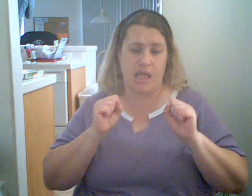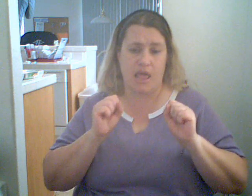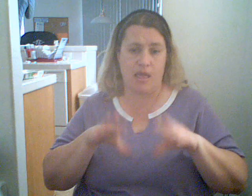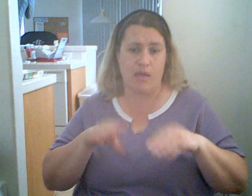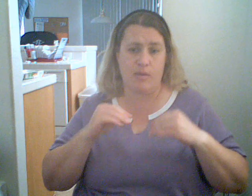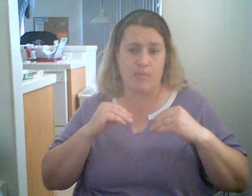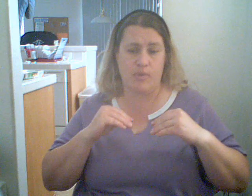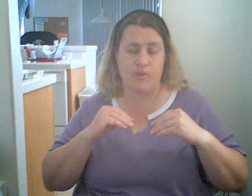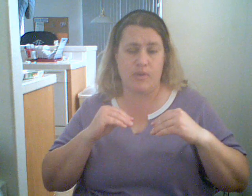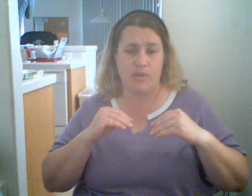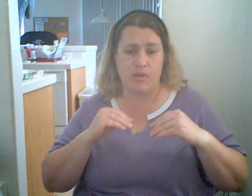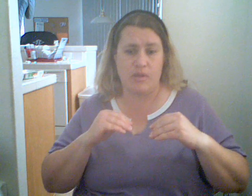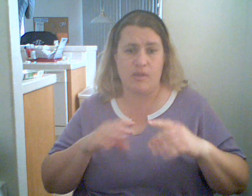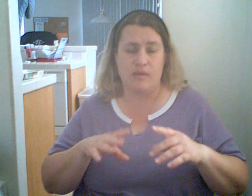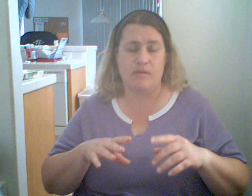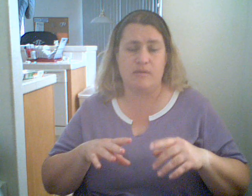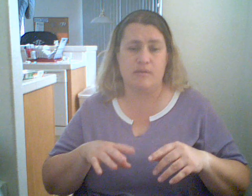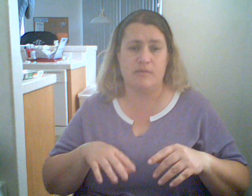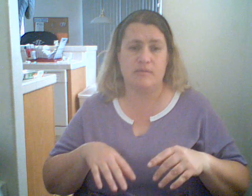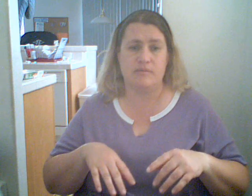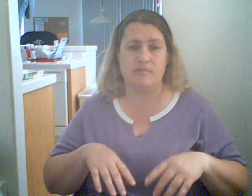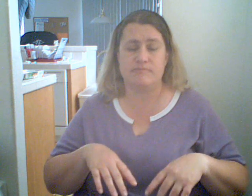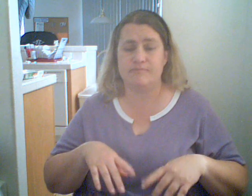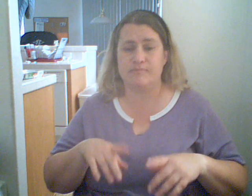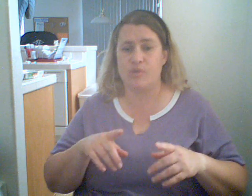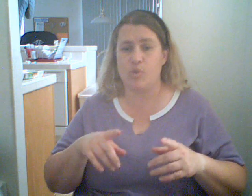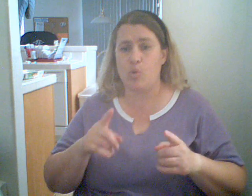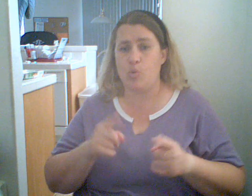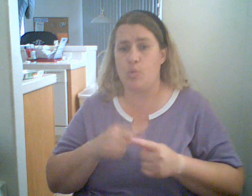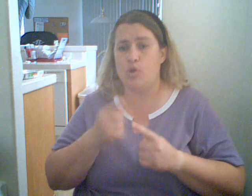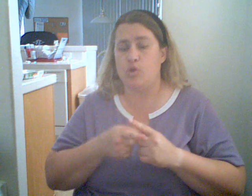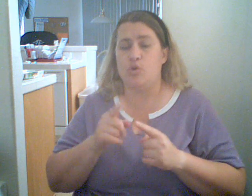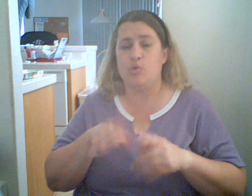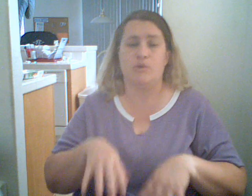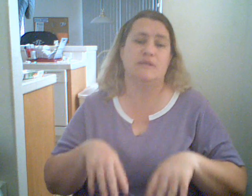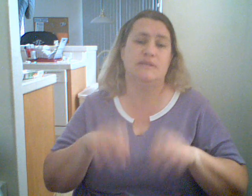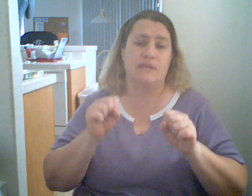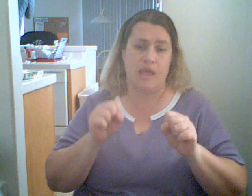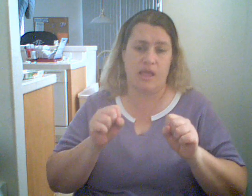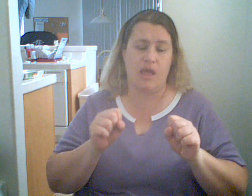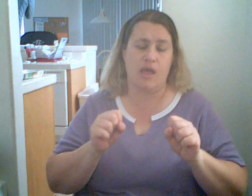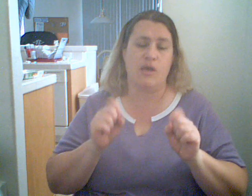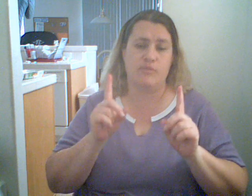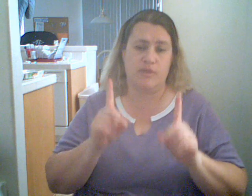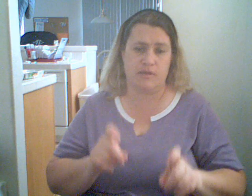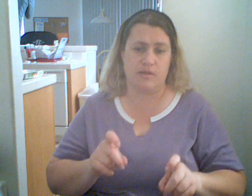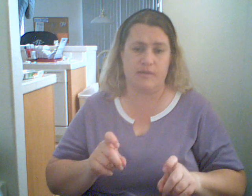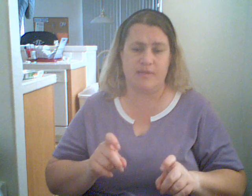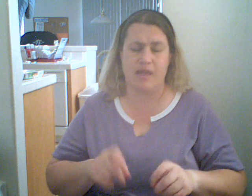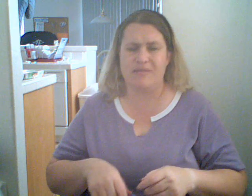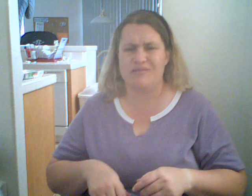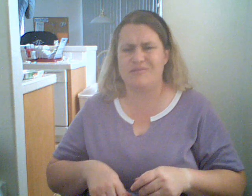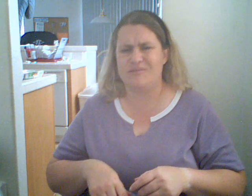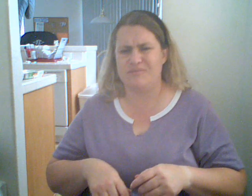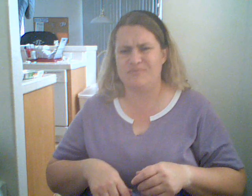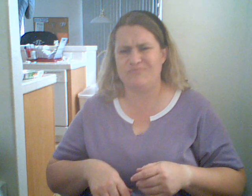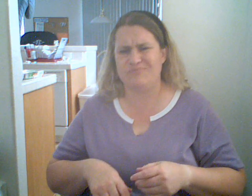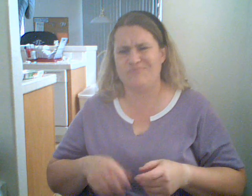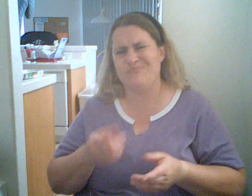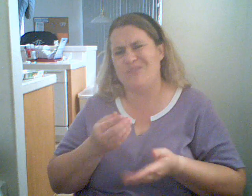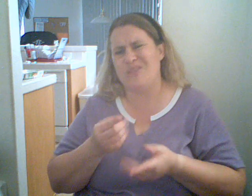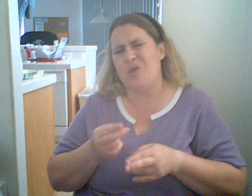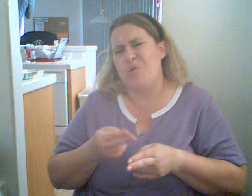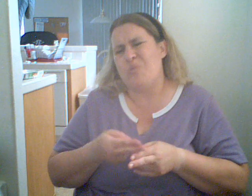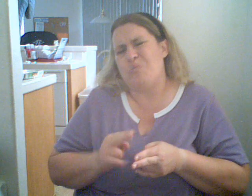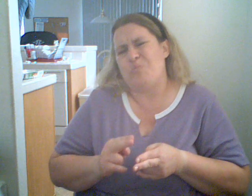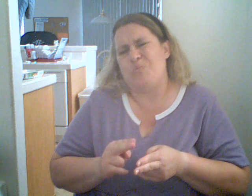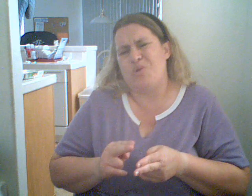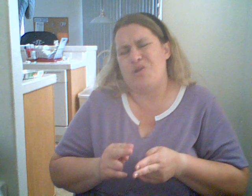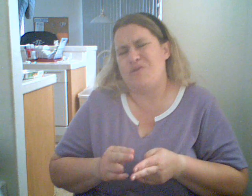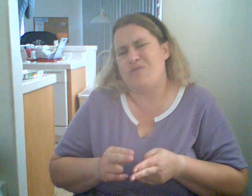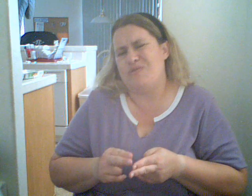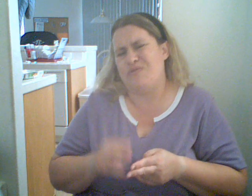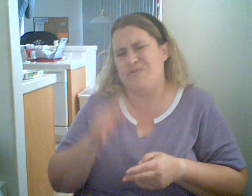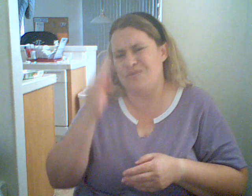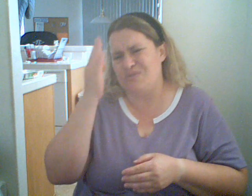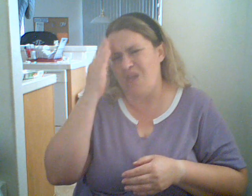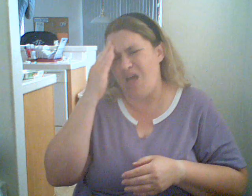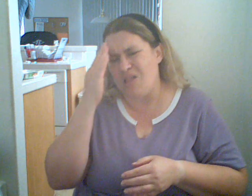that you're taking the test. Alright? So that's some brief information about the knowledge exam. Once